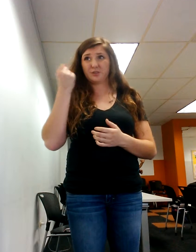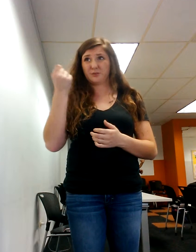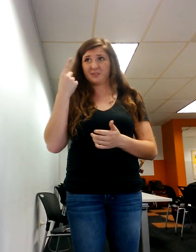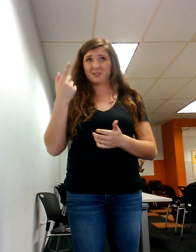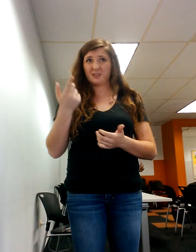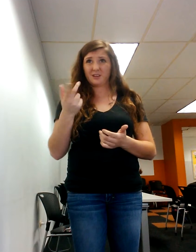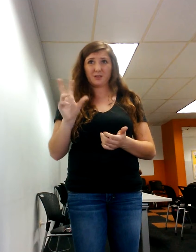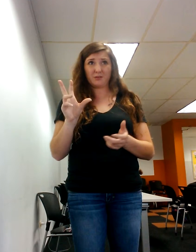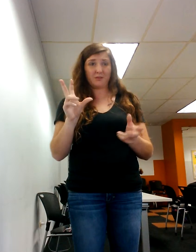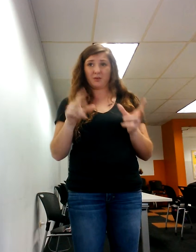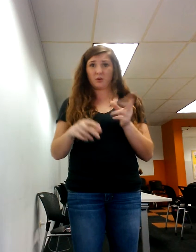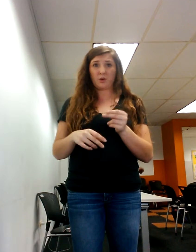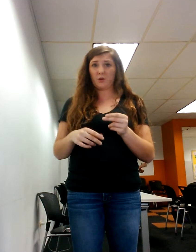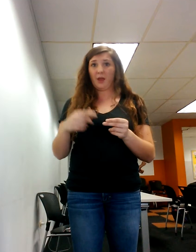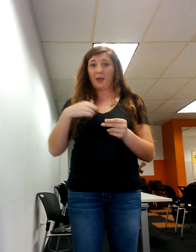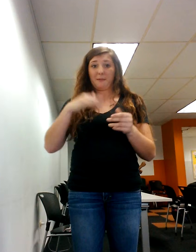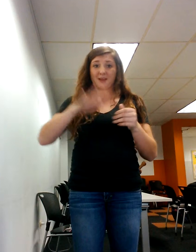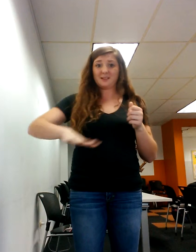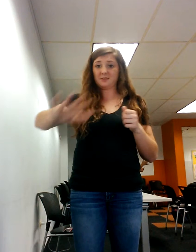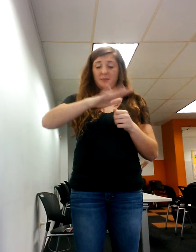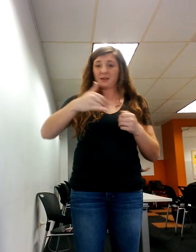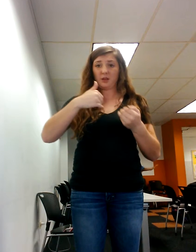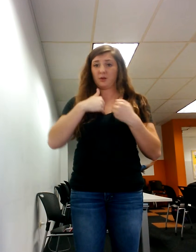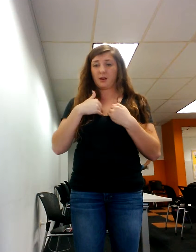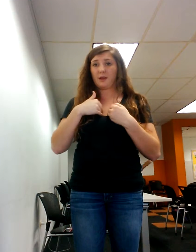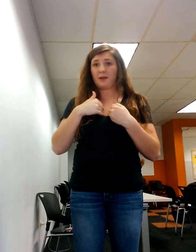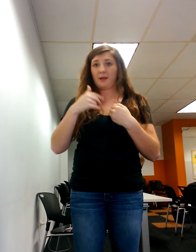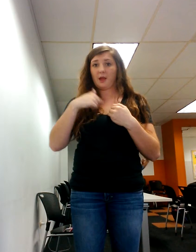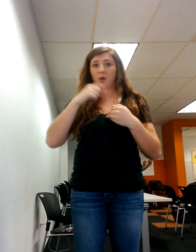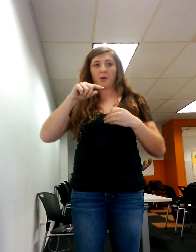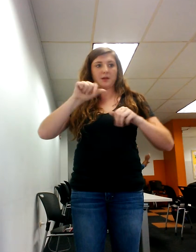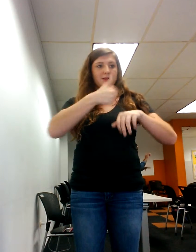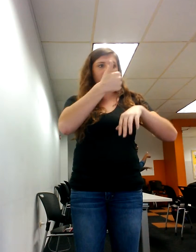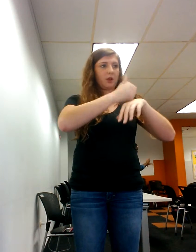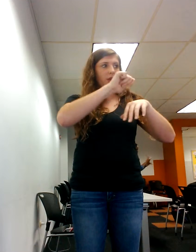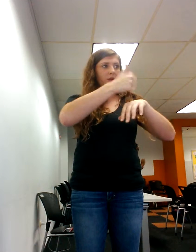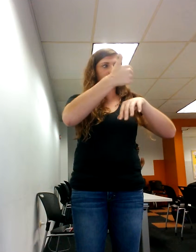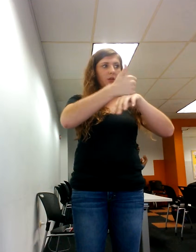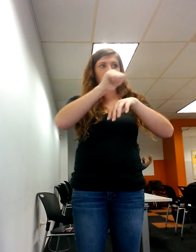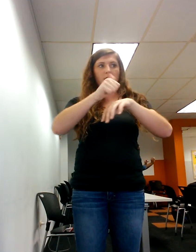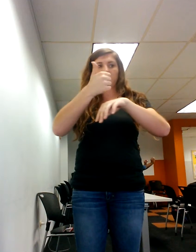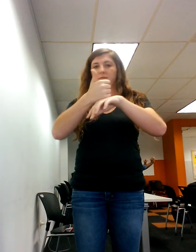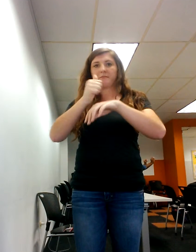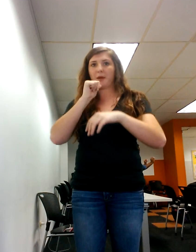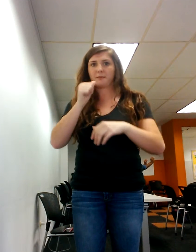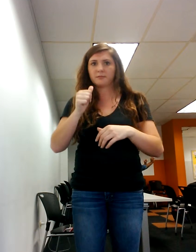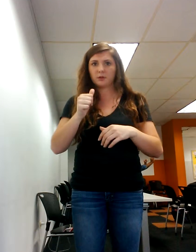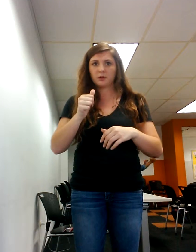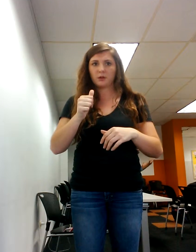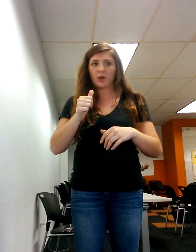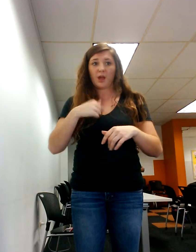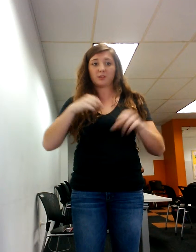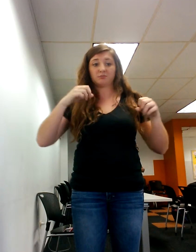No. I'm not using any space. I'm not mapping out my discourse for you to understand. I put it all right here in this